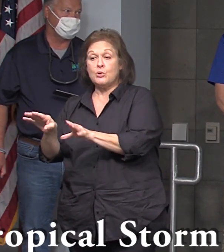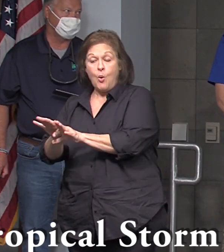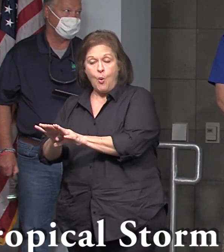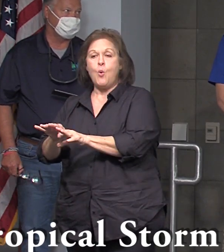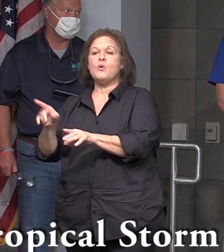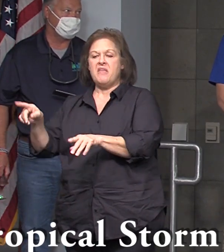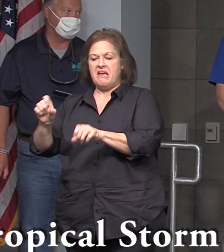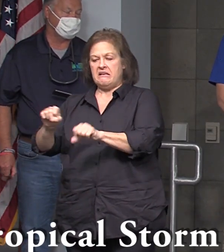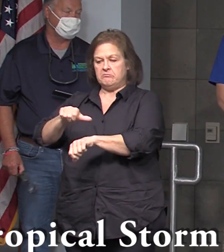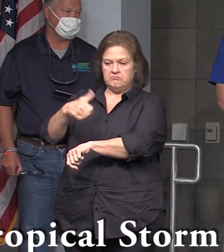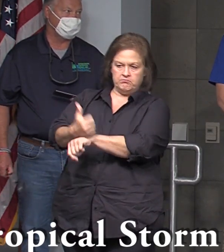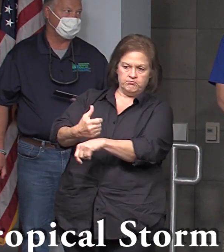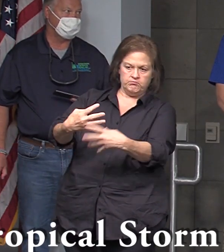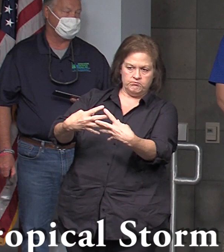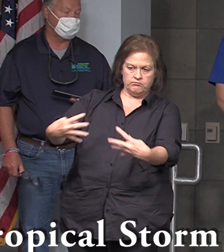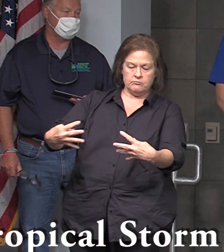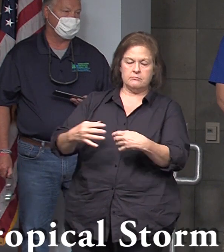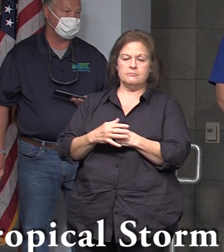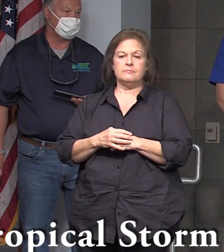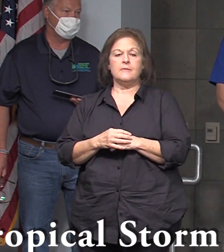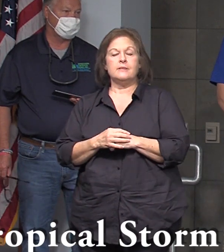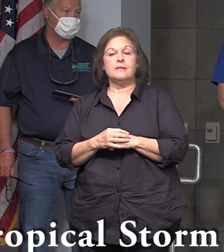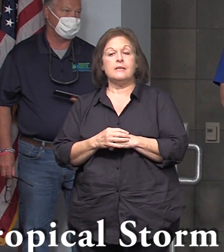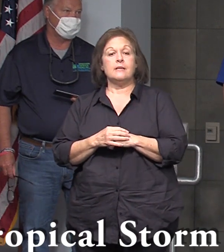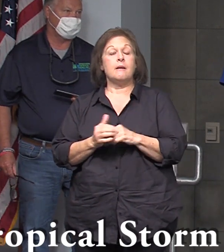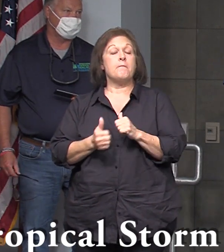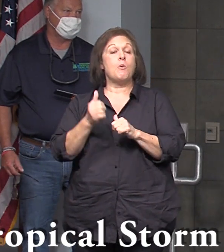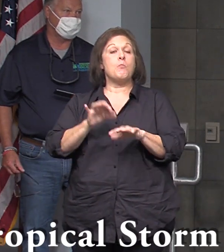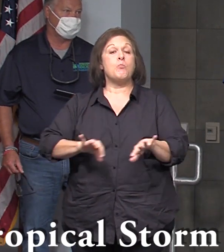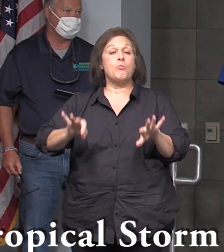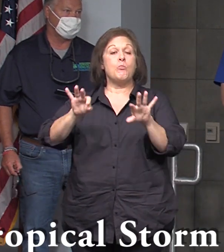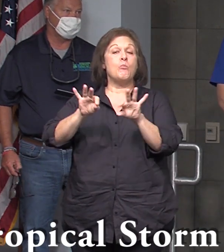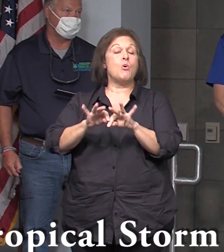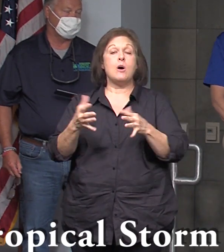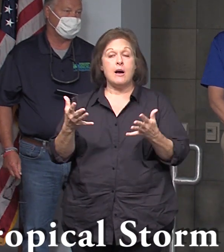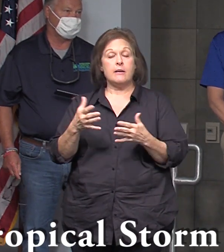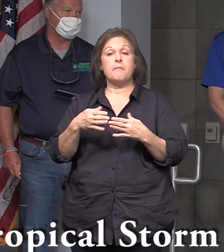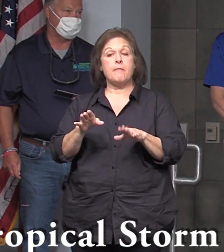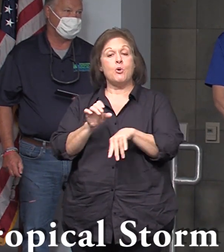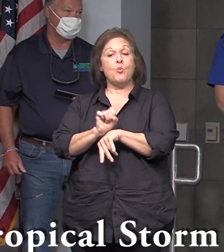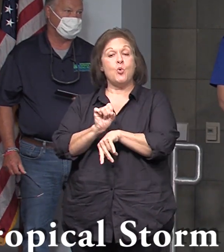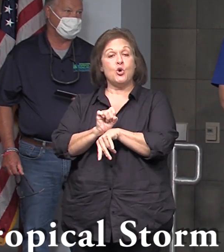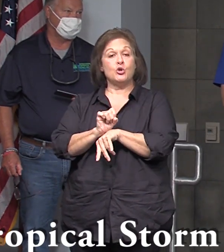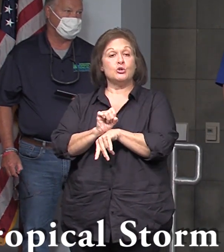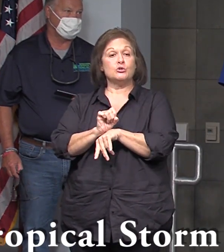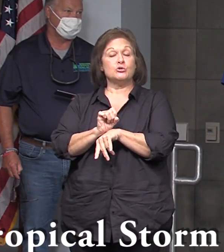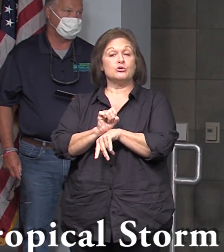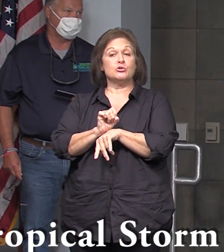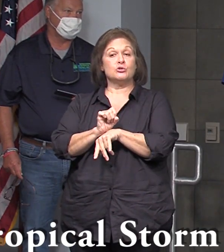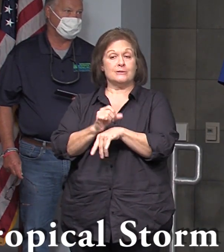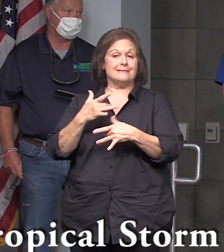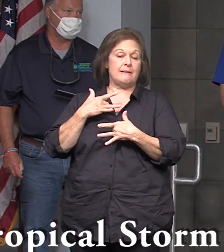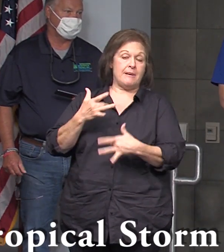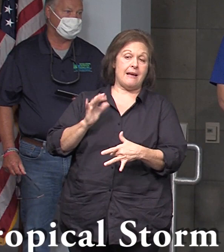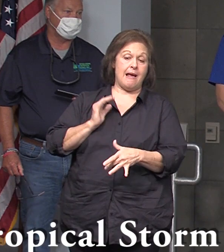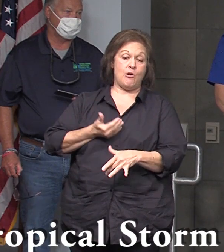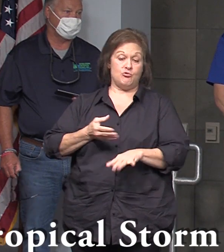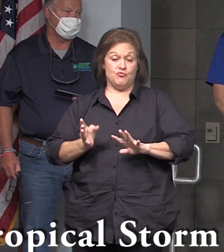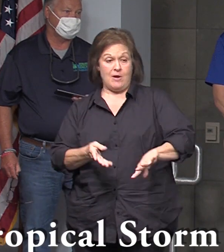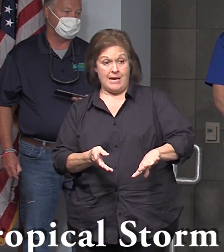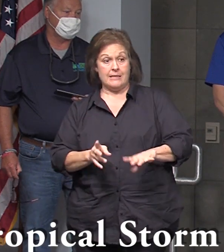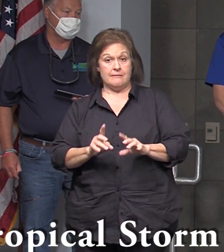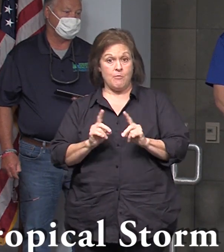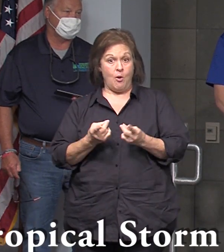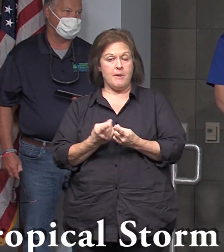that capability. With that said, most important public works for storms typically is our drainage department, and